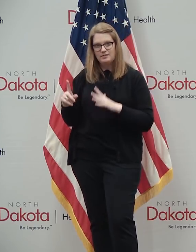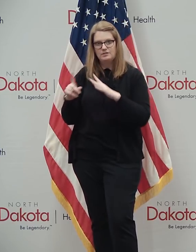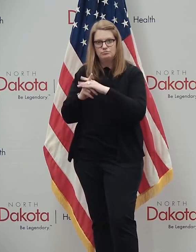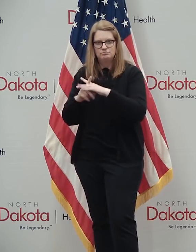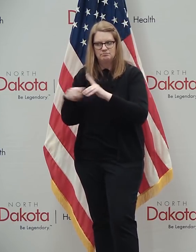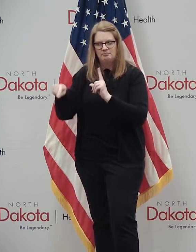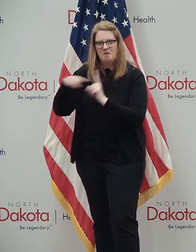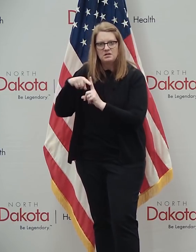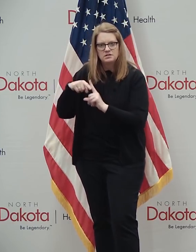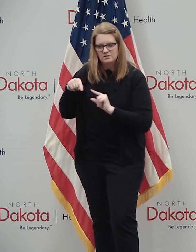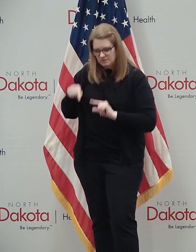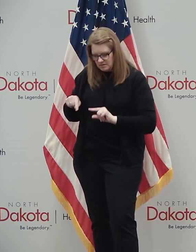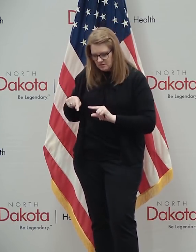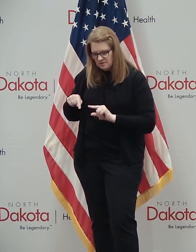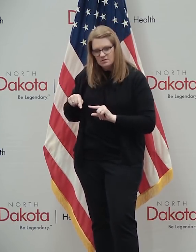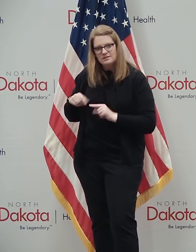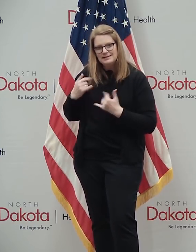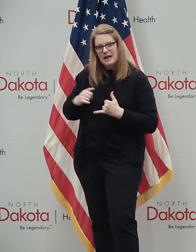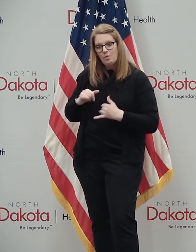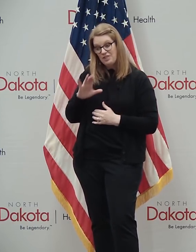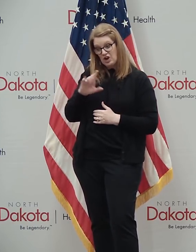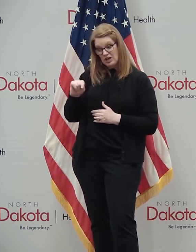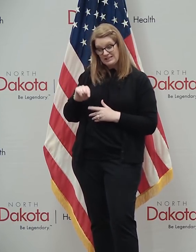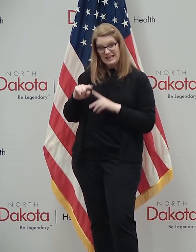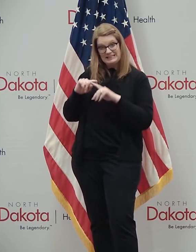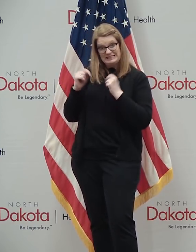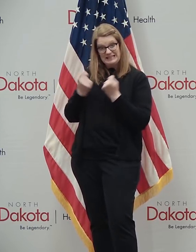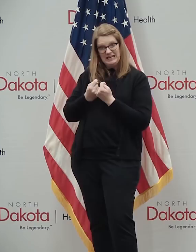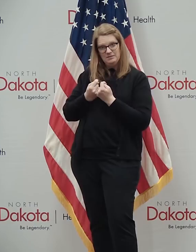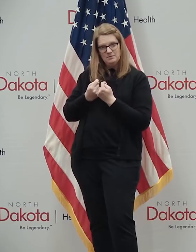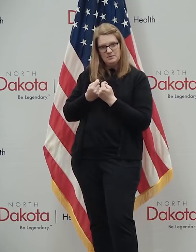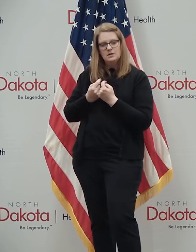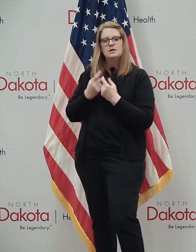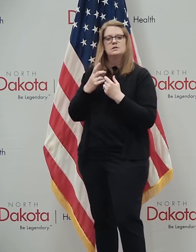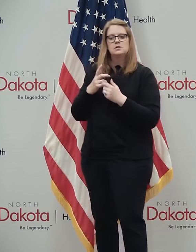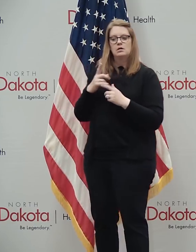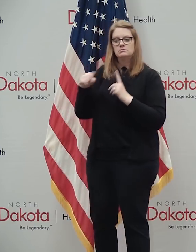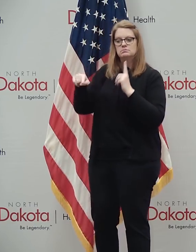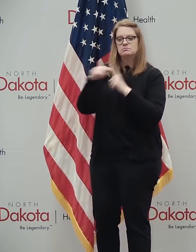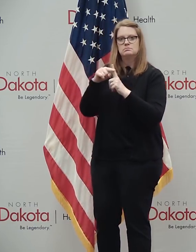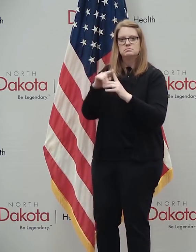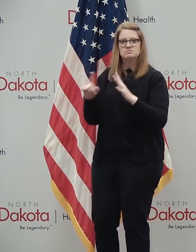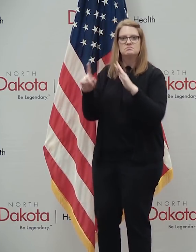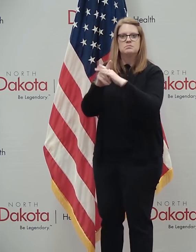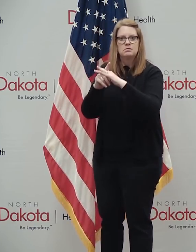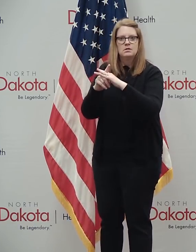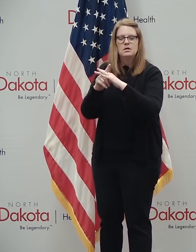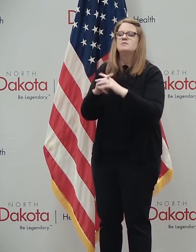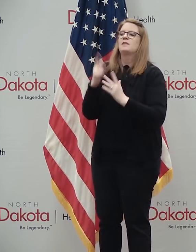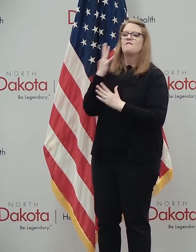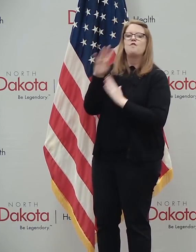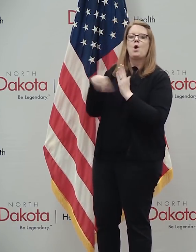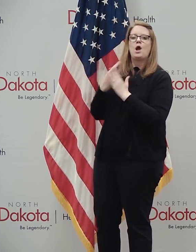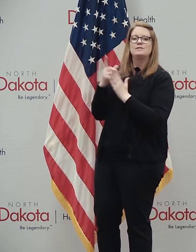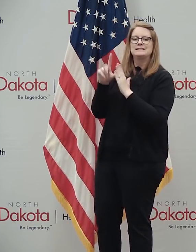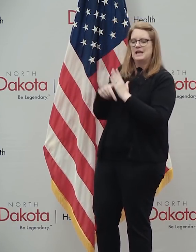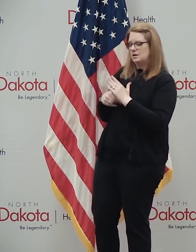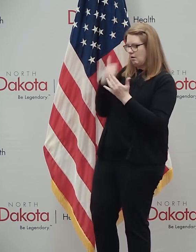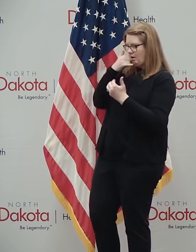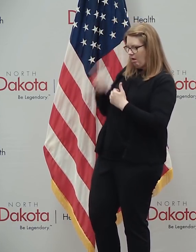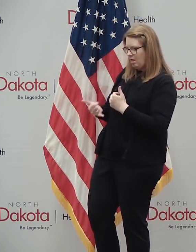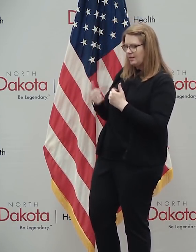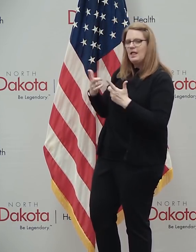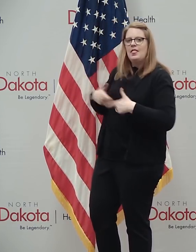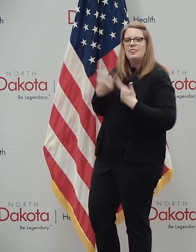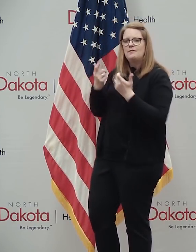are, again, with our contact tracing team, within 4 hours trying to contact that person, find out who might they be living